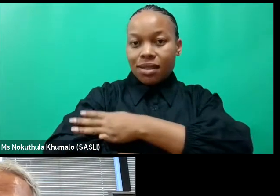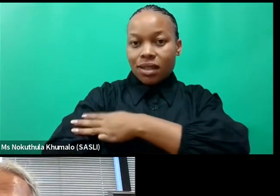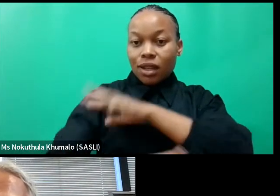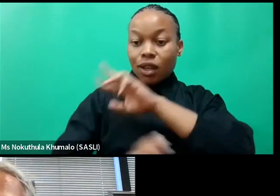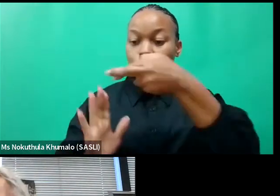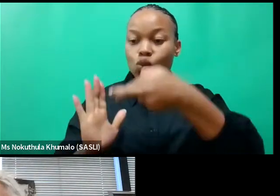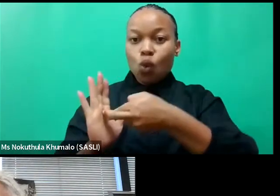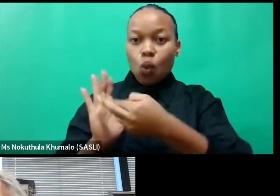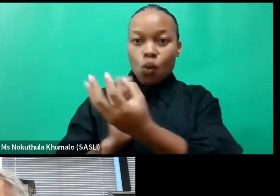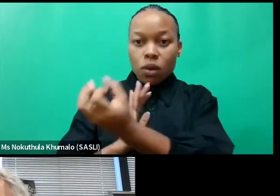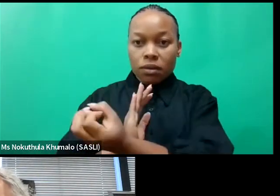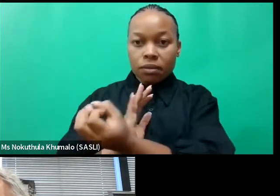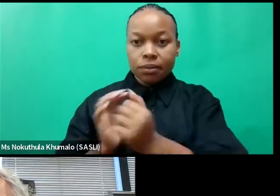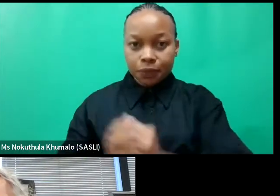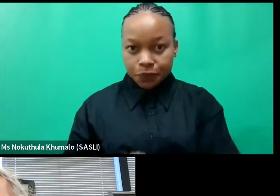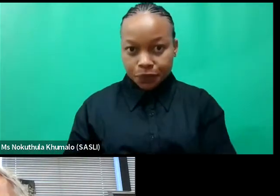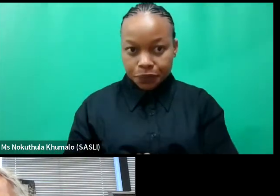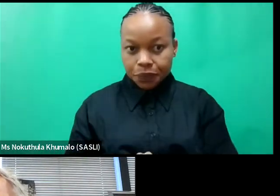Those